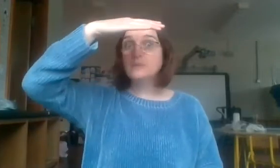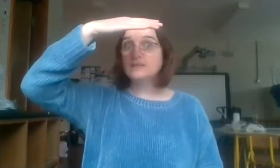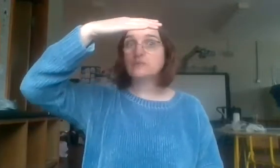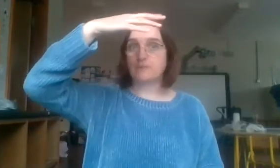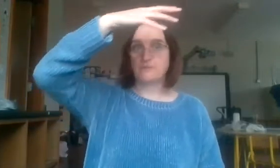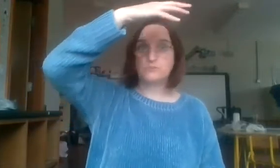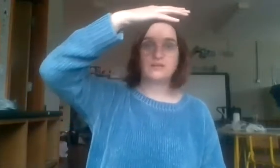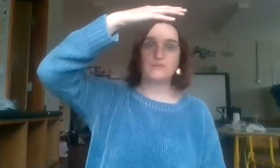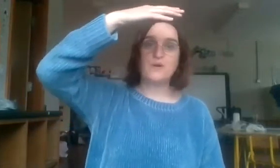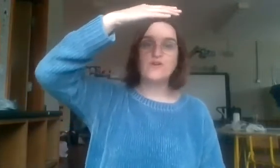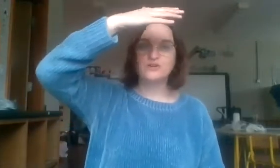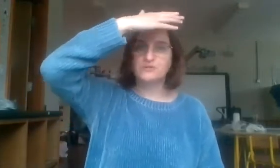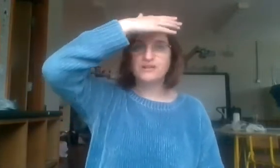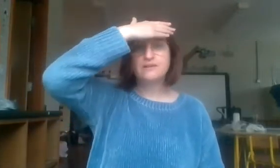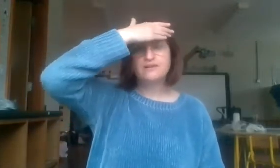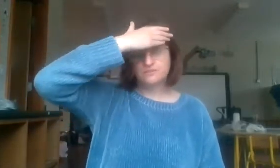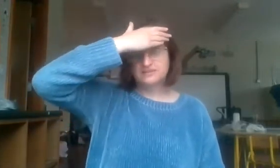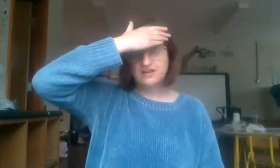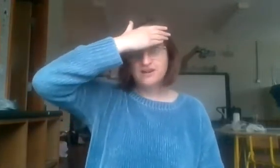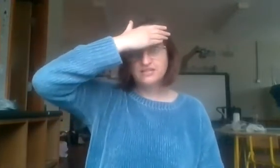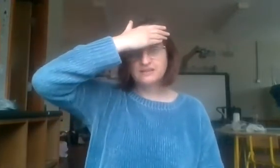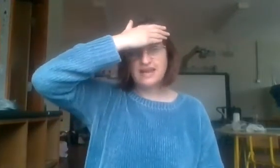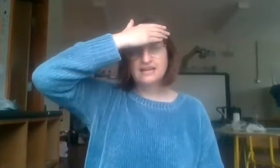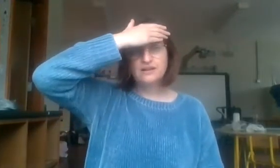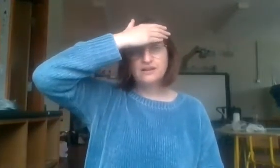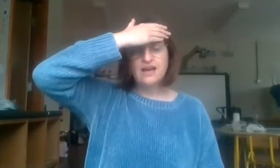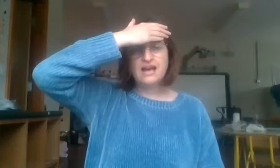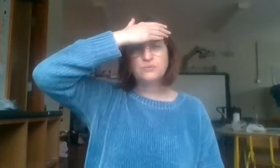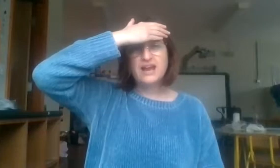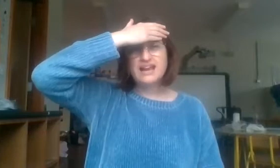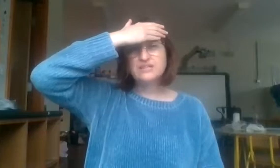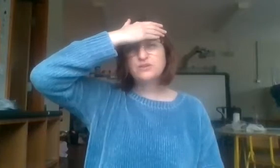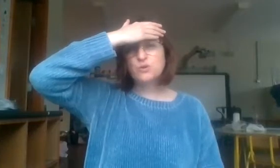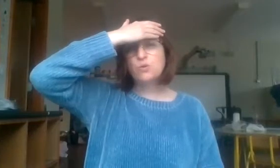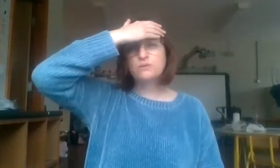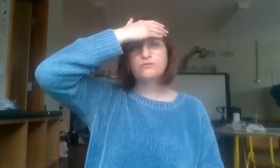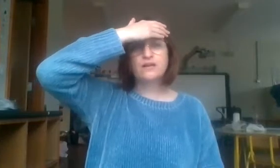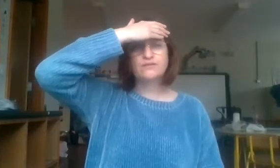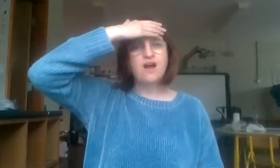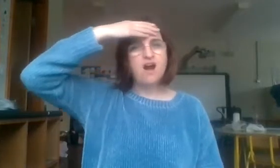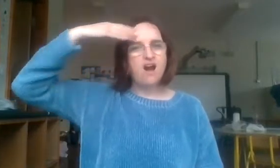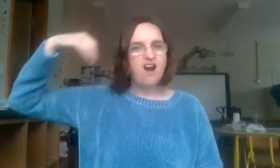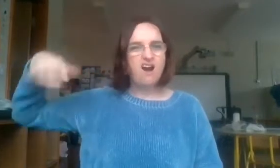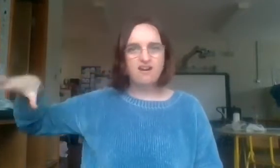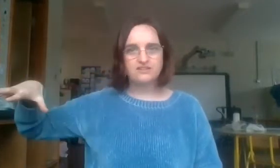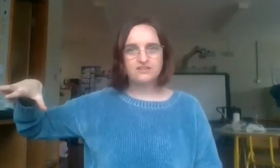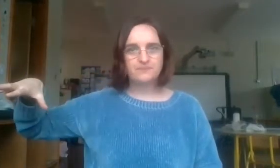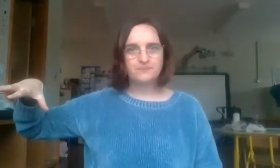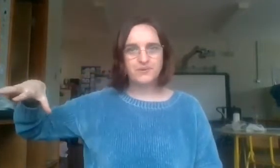the sweat from our forehead, okay? We're starting with the L and we're ending with an open 5. Hot.